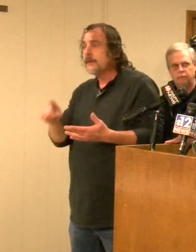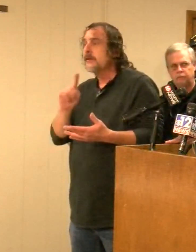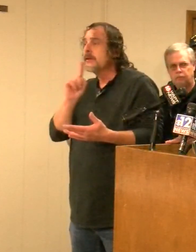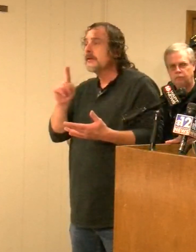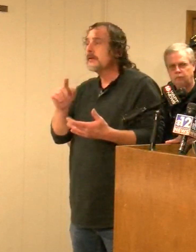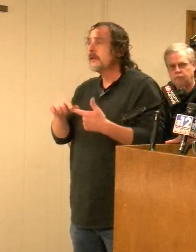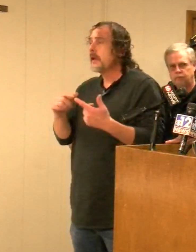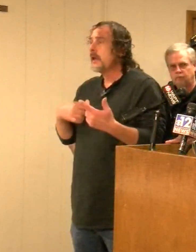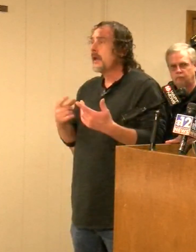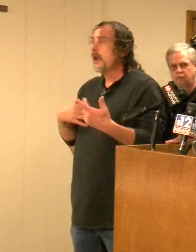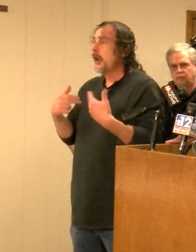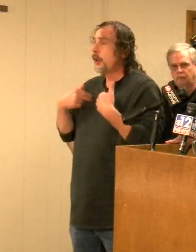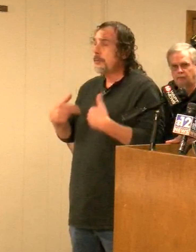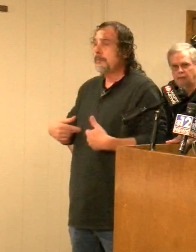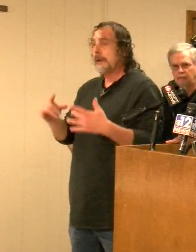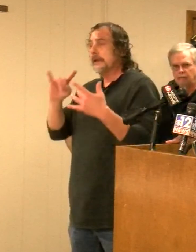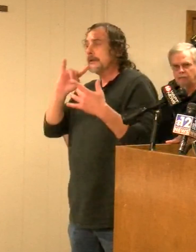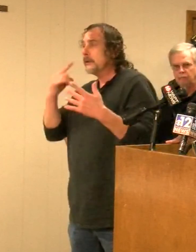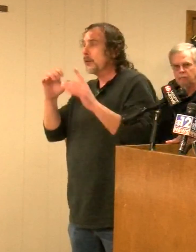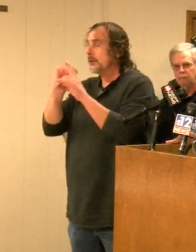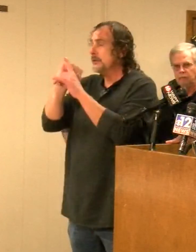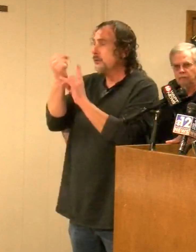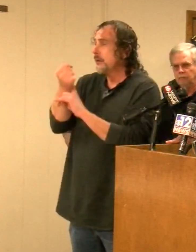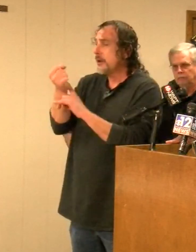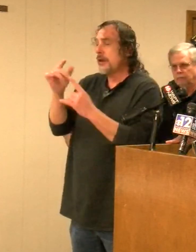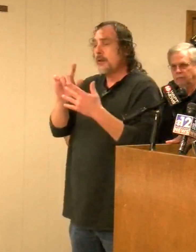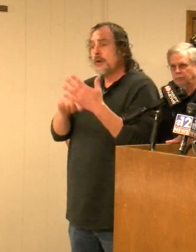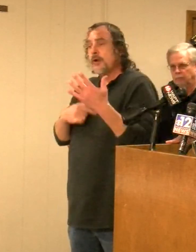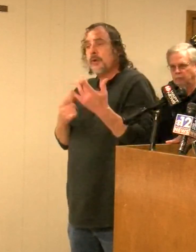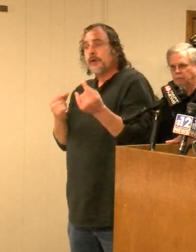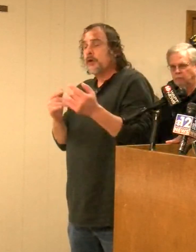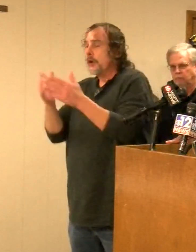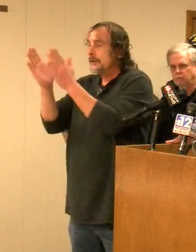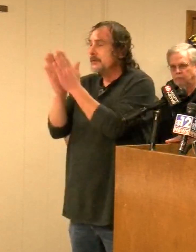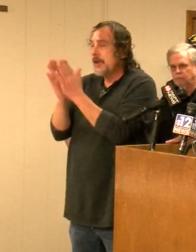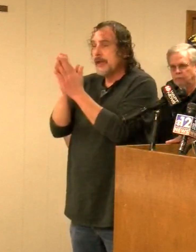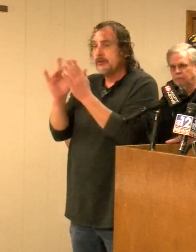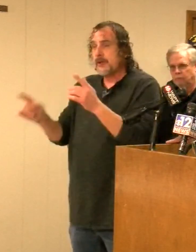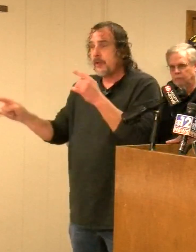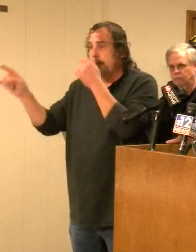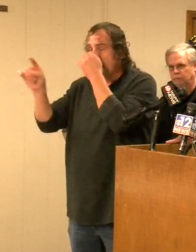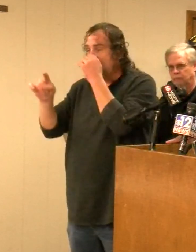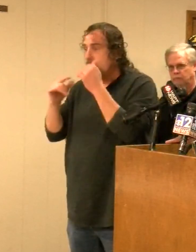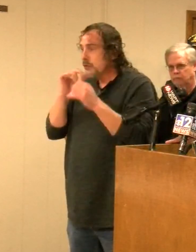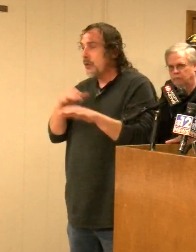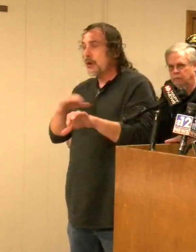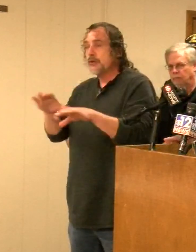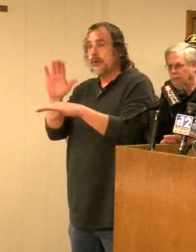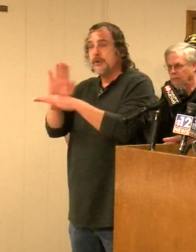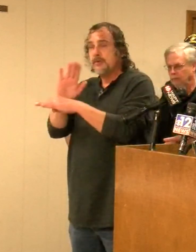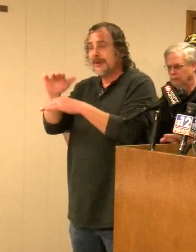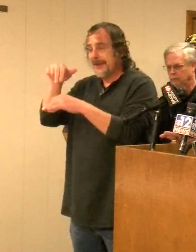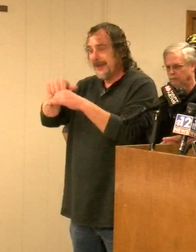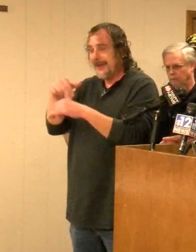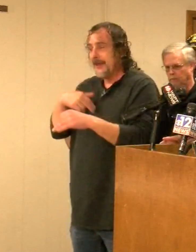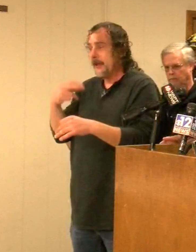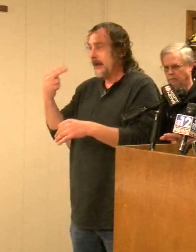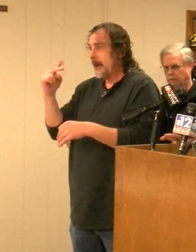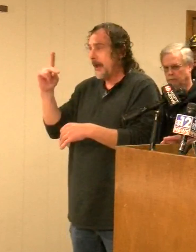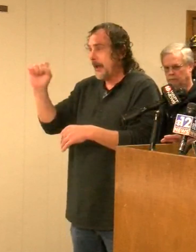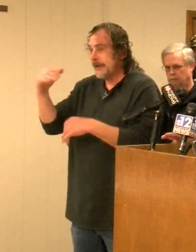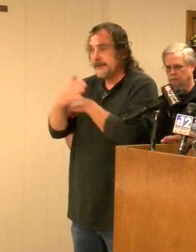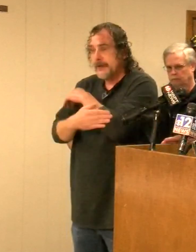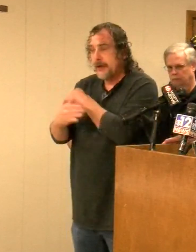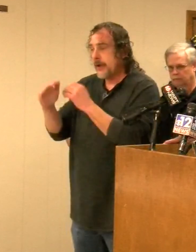a humanity crisis. And what we're doing is asking those that are doing business here in Hinds County, as well as